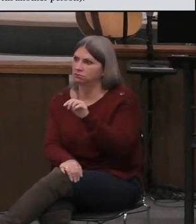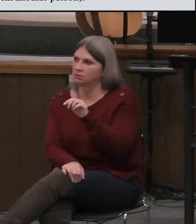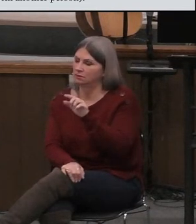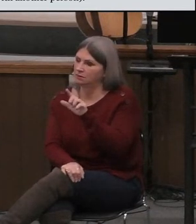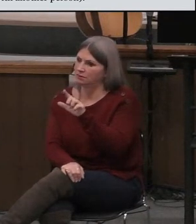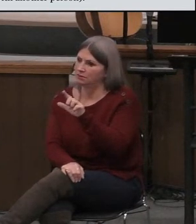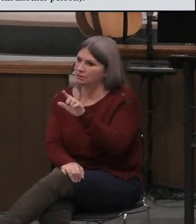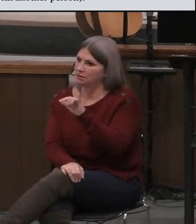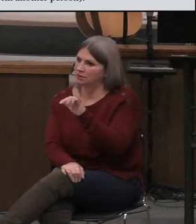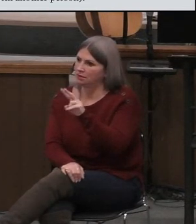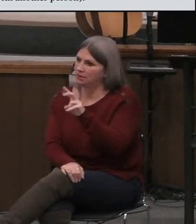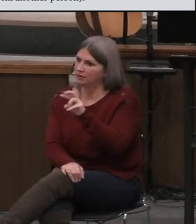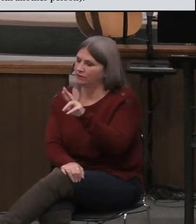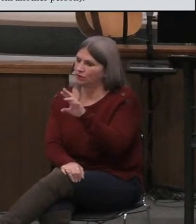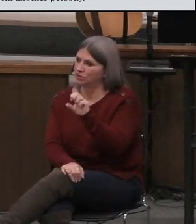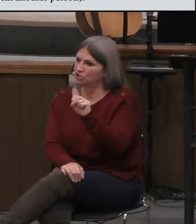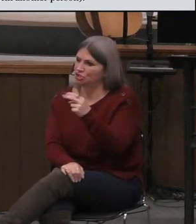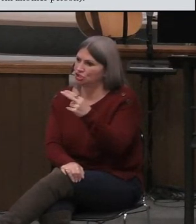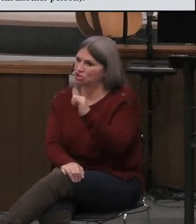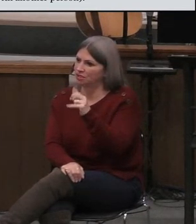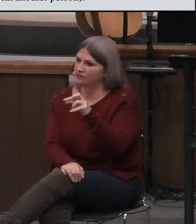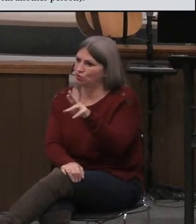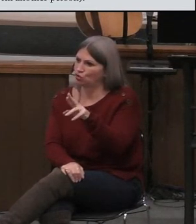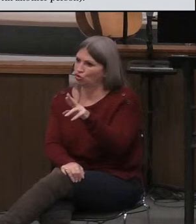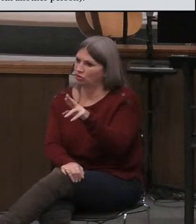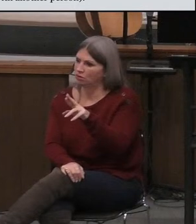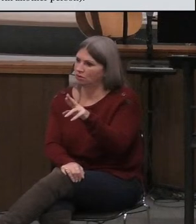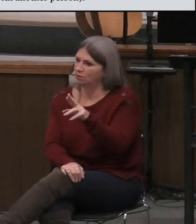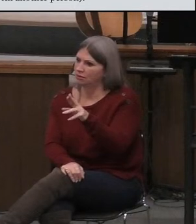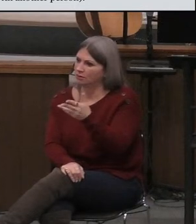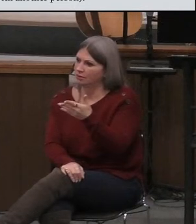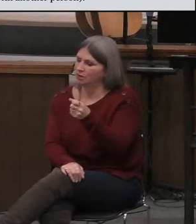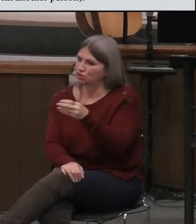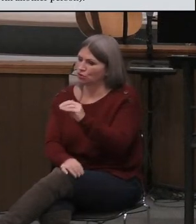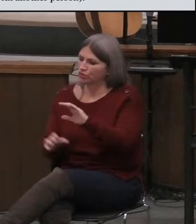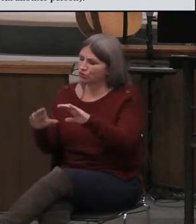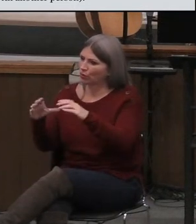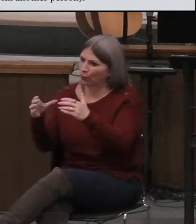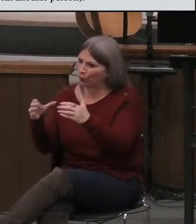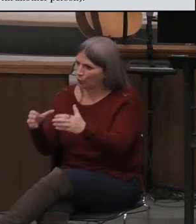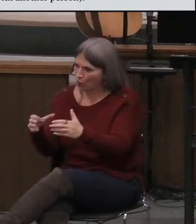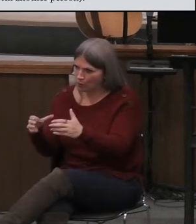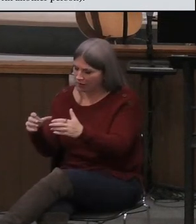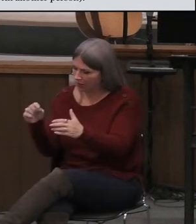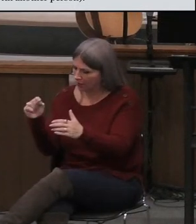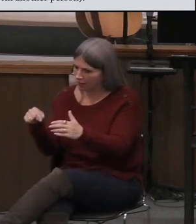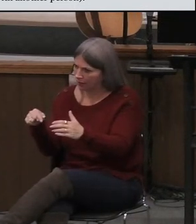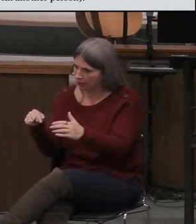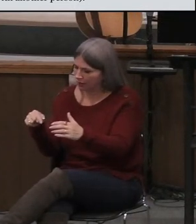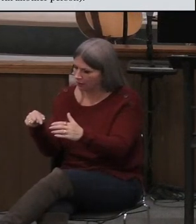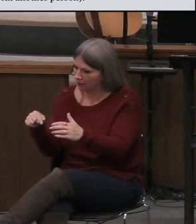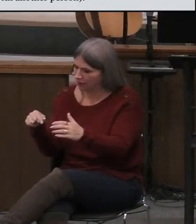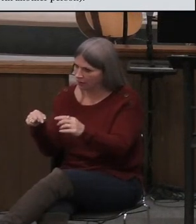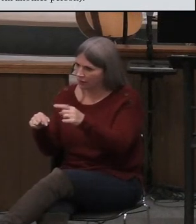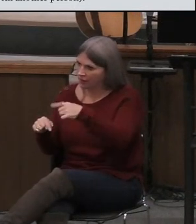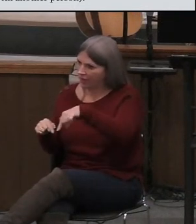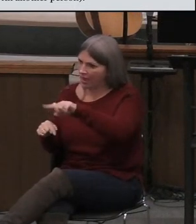it said in one scripture that Jesus laughed. So they had this